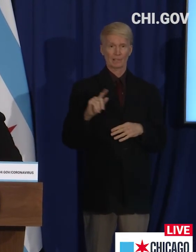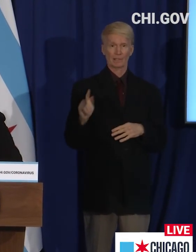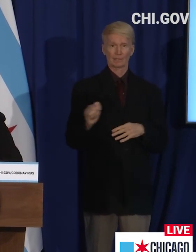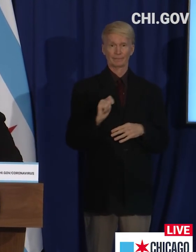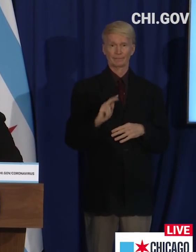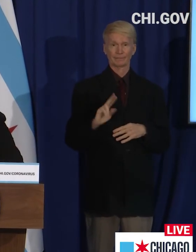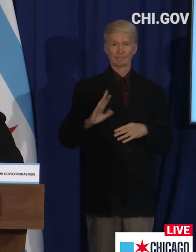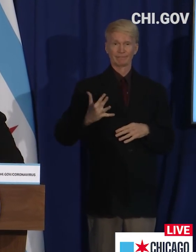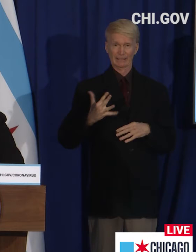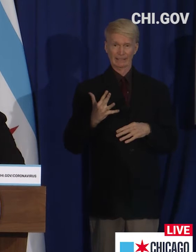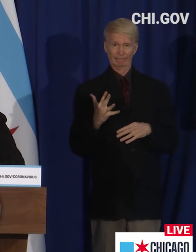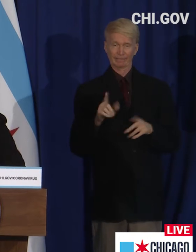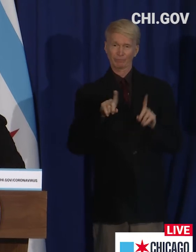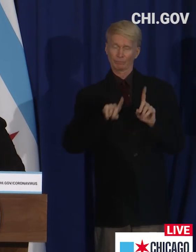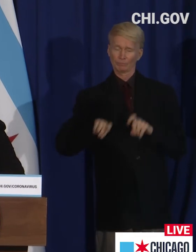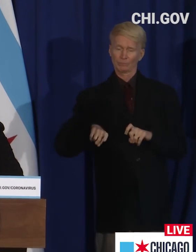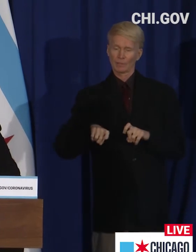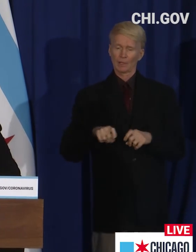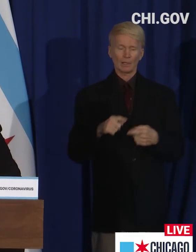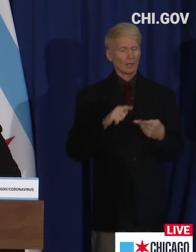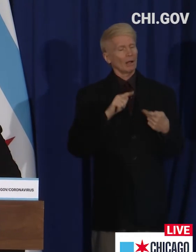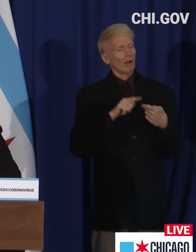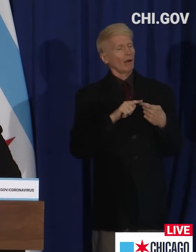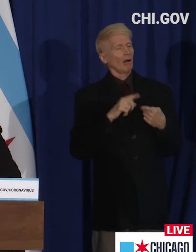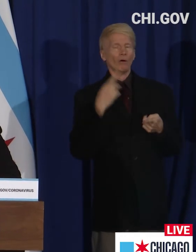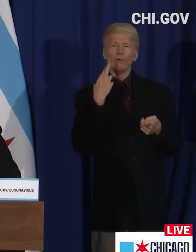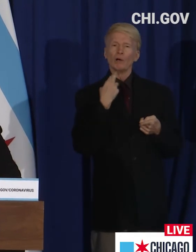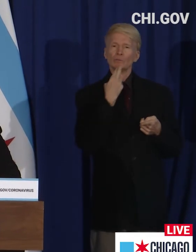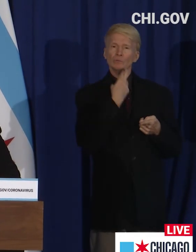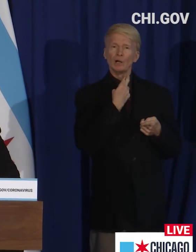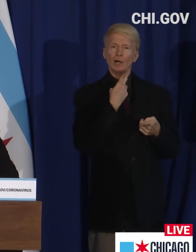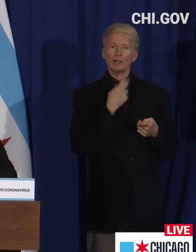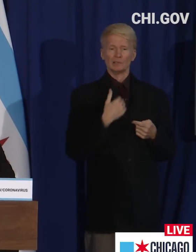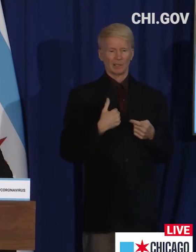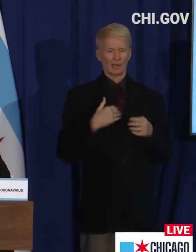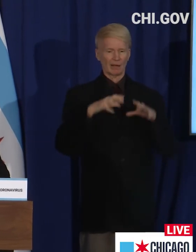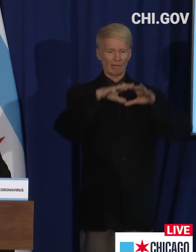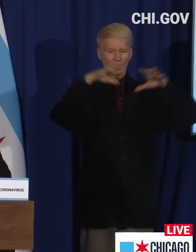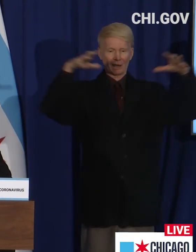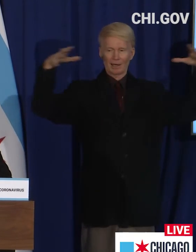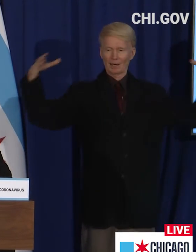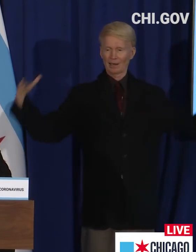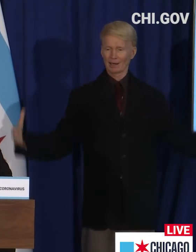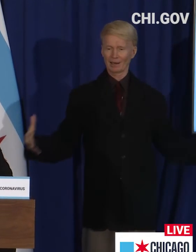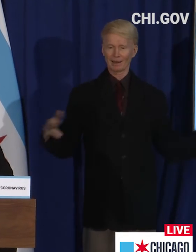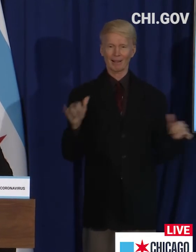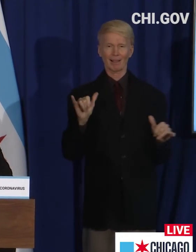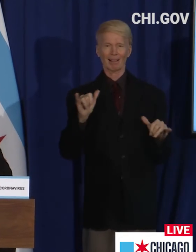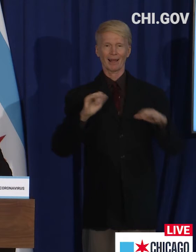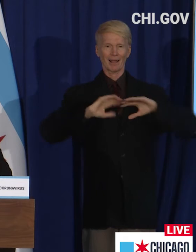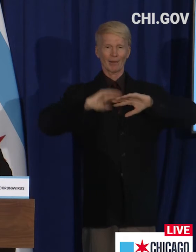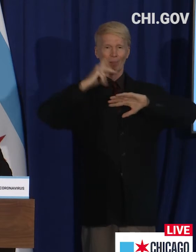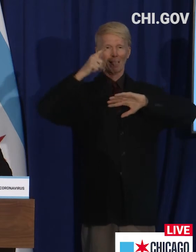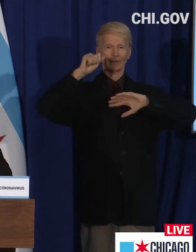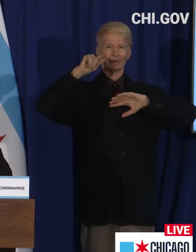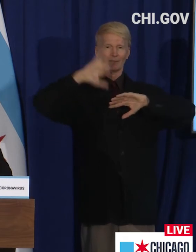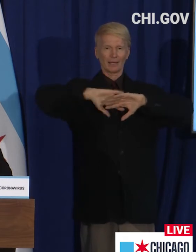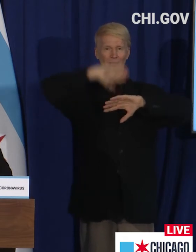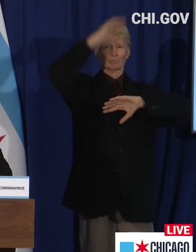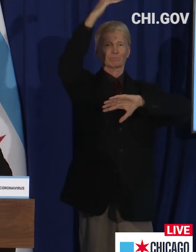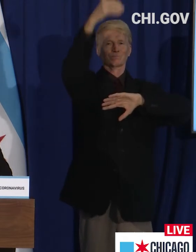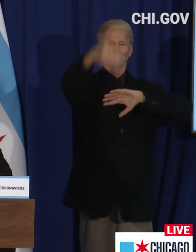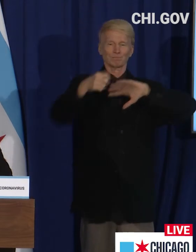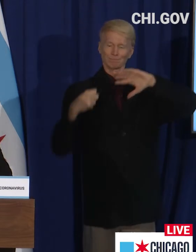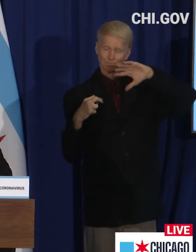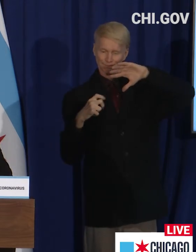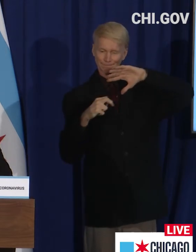NBC5. We've seen some restaurants and establishments using igloos, bubbles, or other enclosed structures for outdoor dining in colder